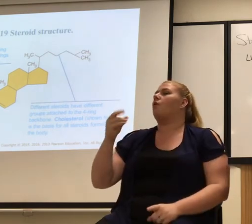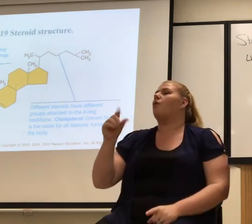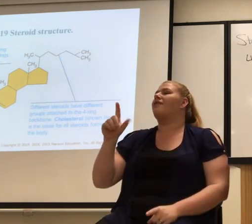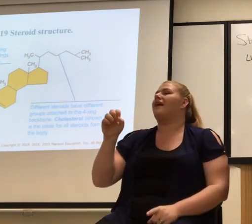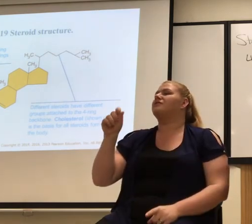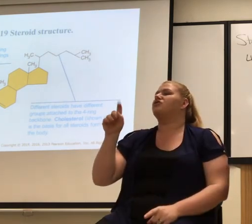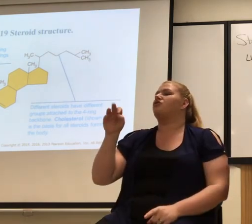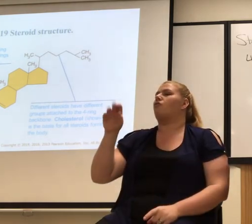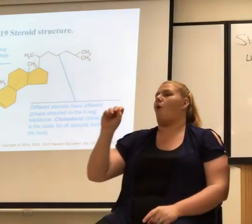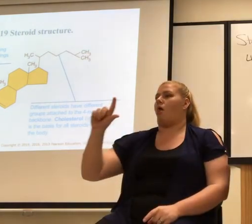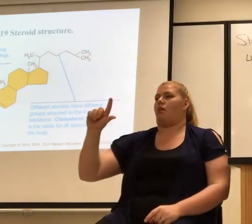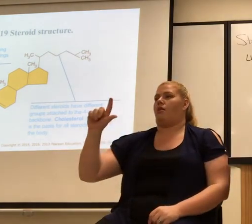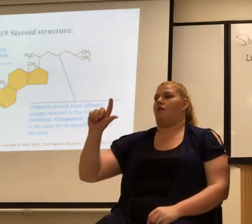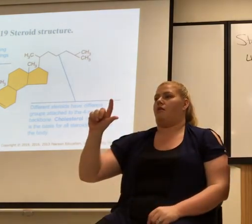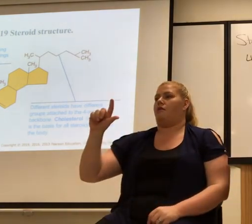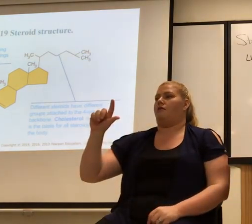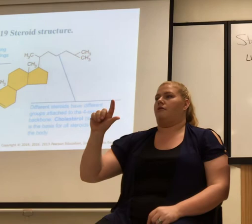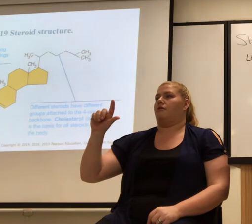has this structure.